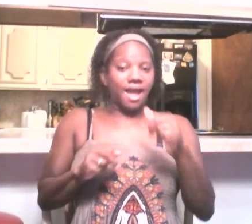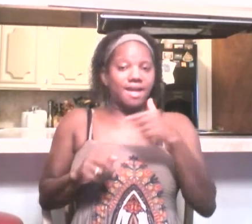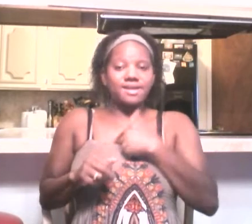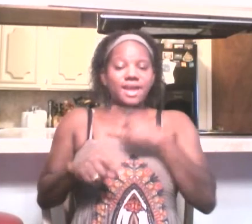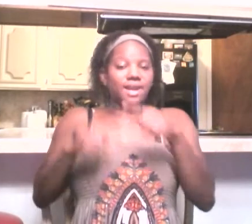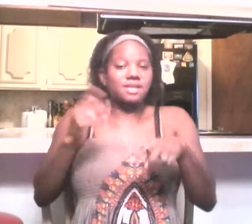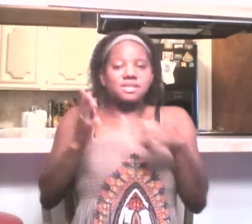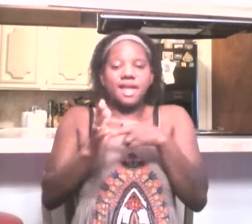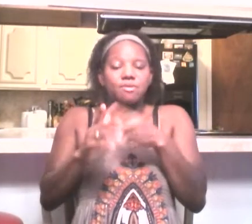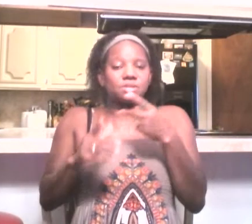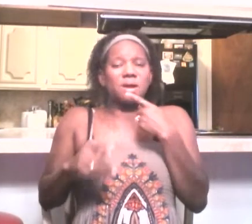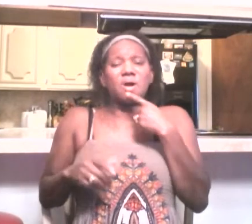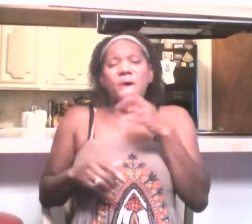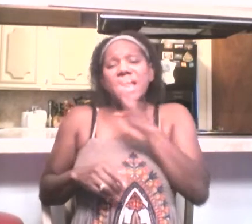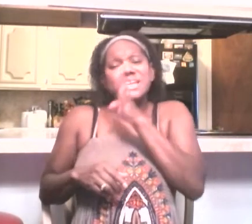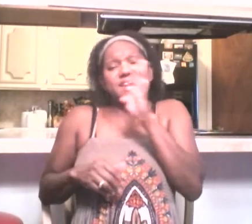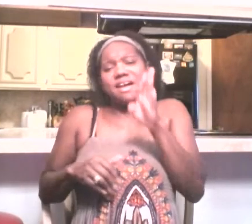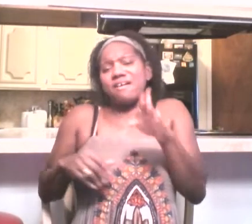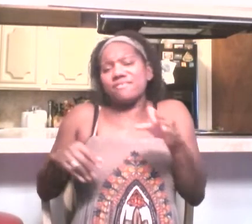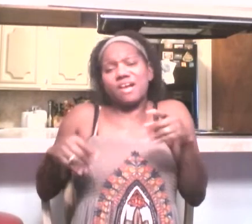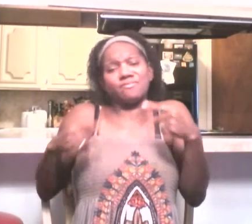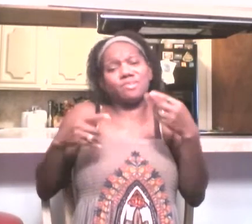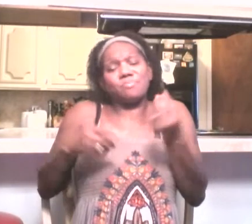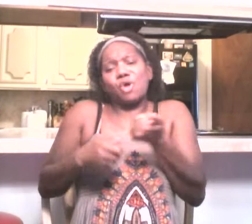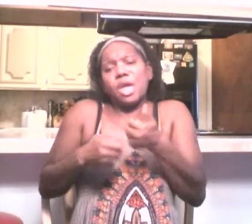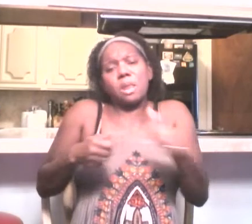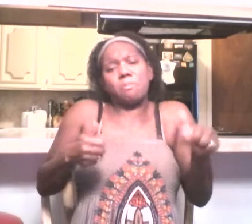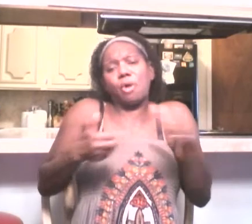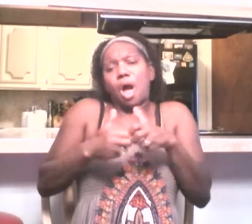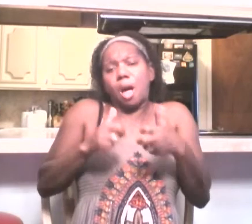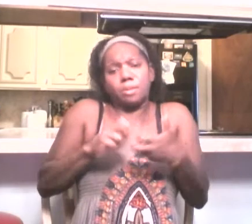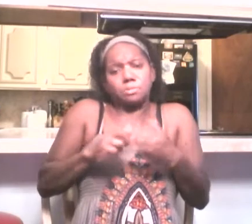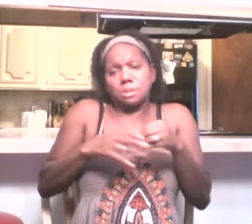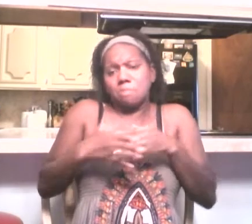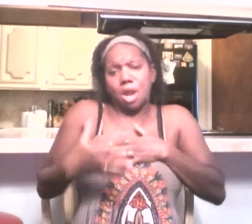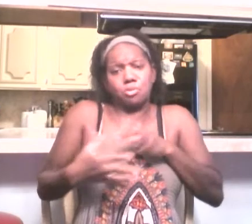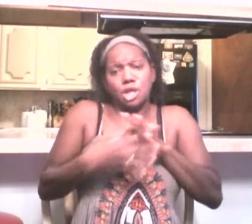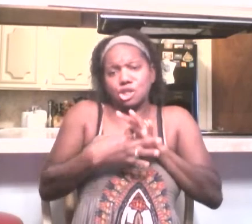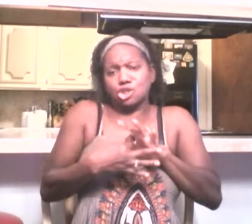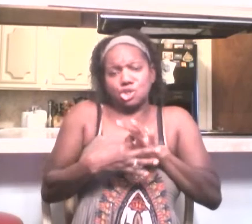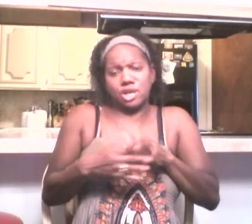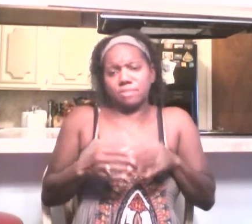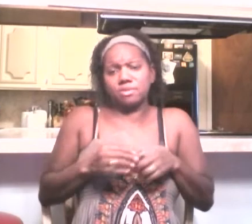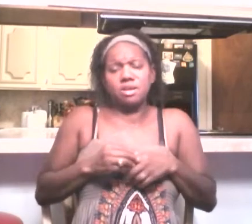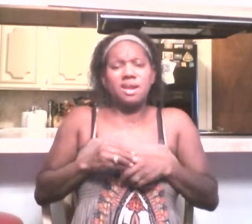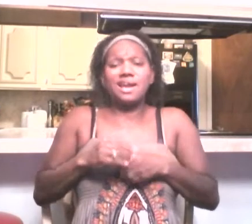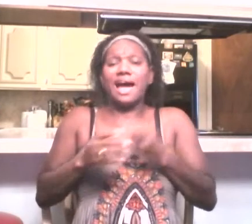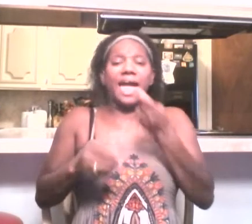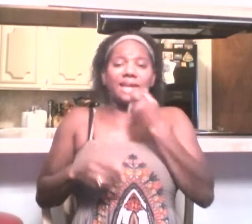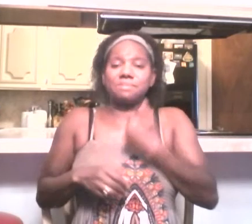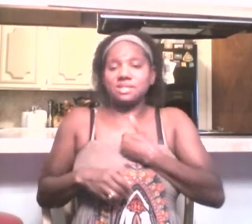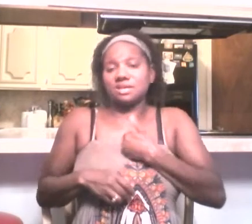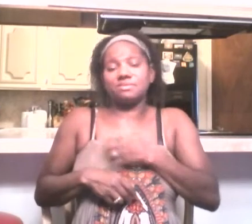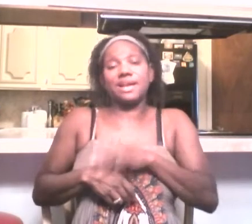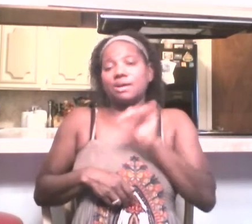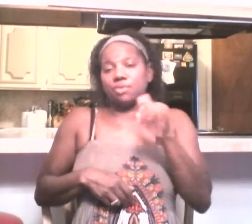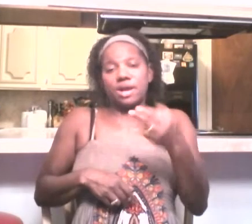I cannot stand with, oh, I never have any problems in my relationship. And I ask myself, you know,